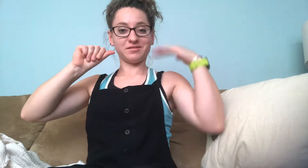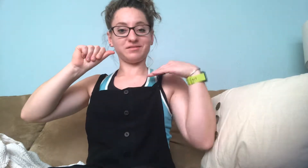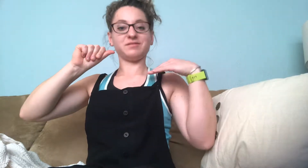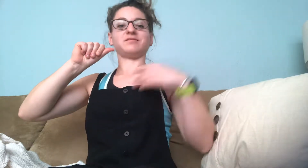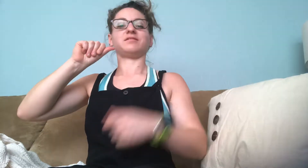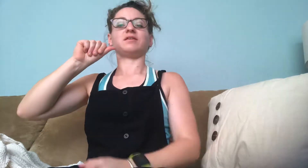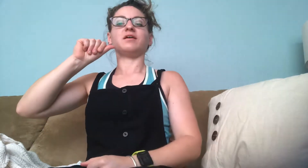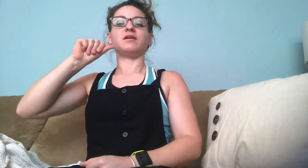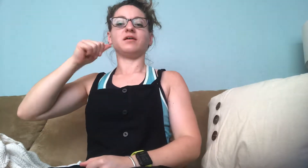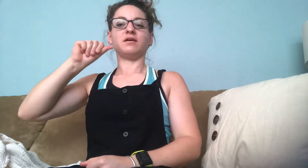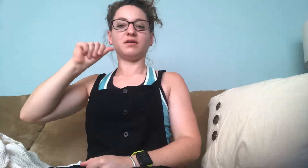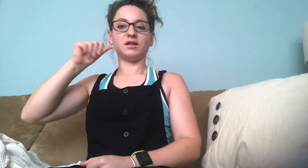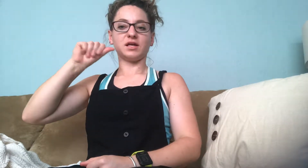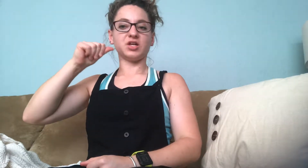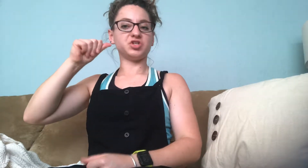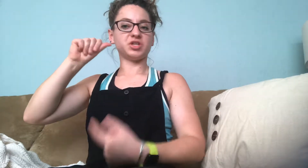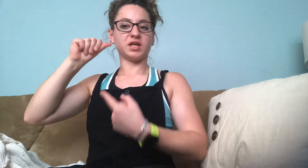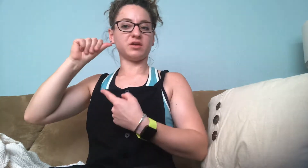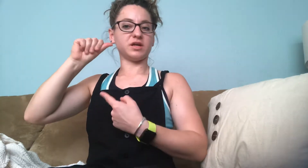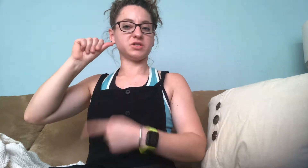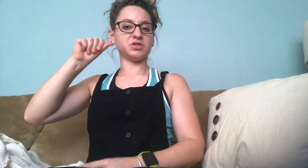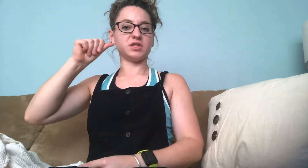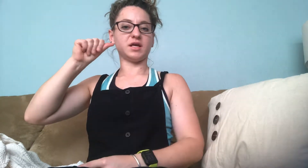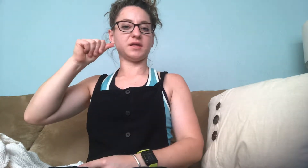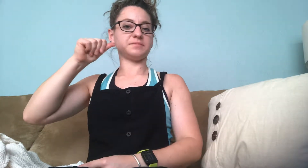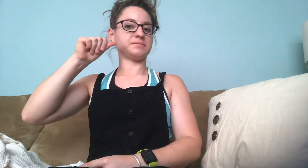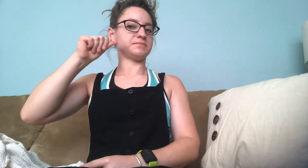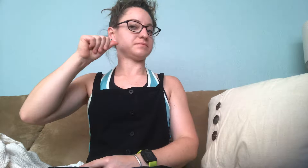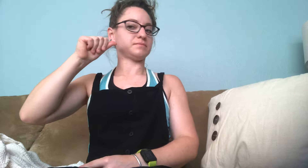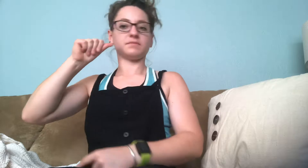again. Kind of just shake it here next to your chin. Aunt.